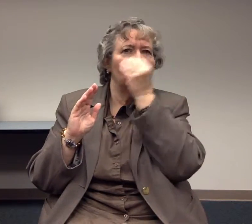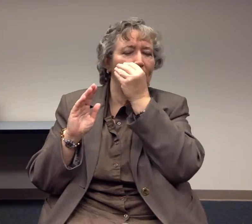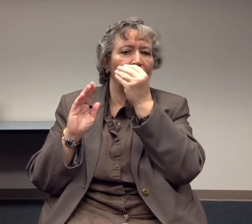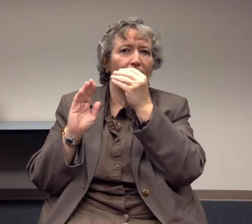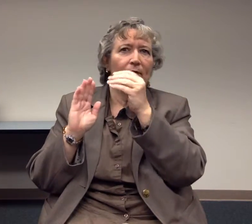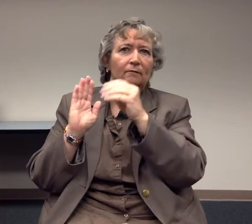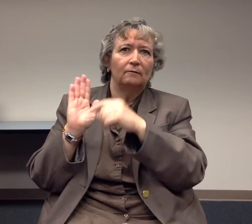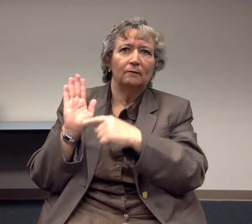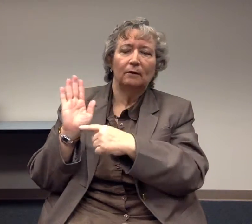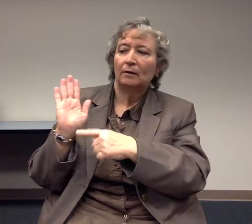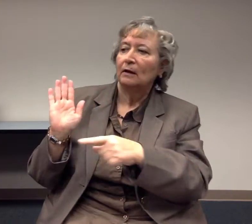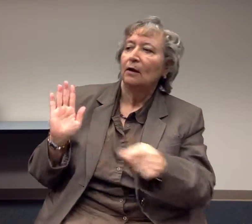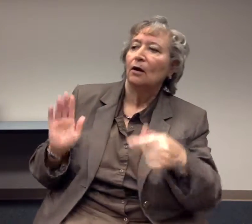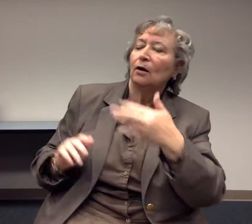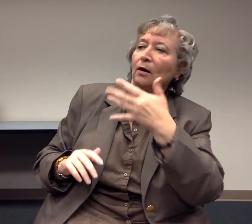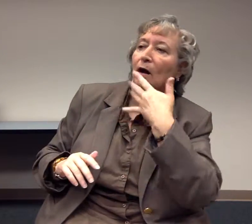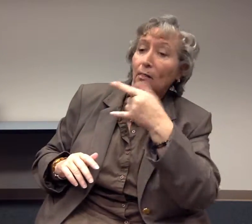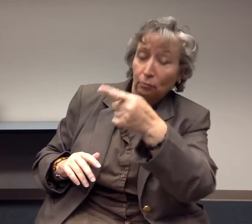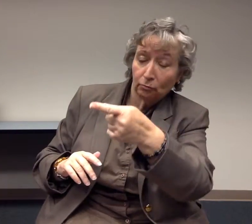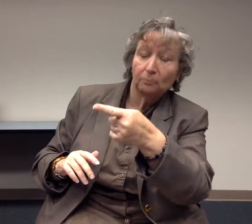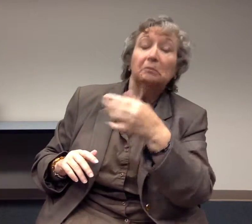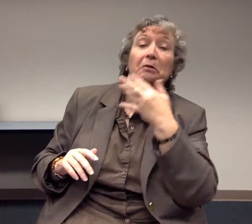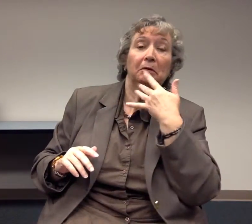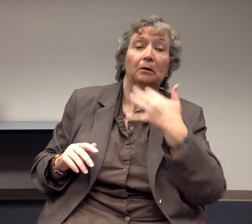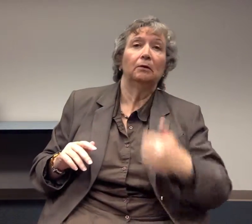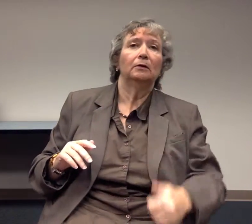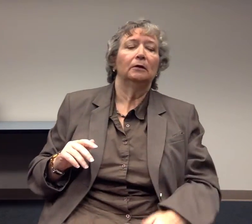The color? Okay. Ashley?